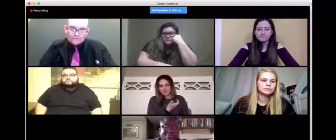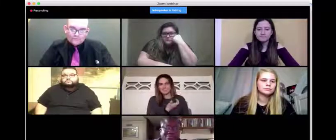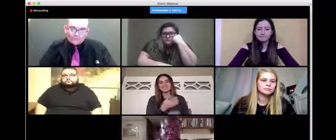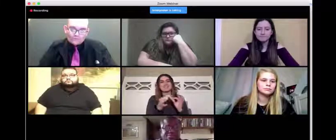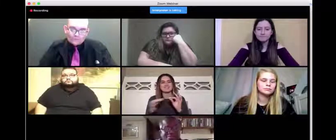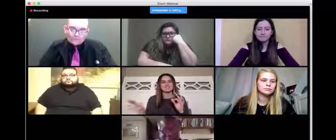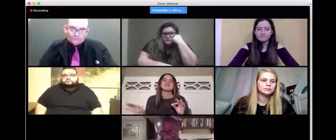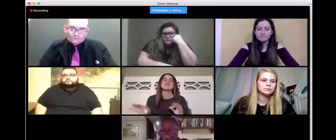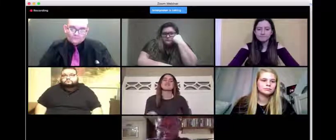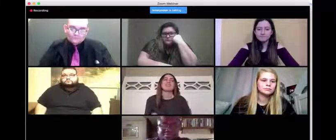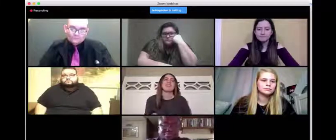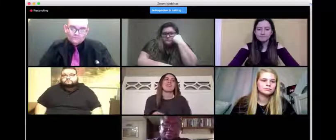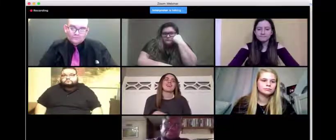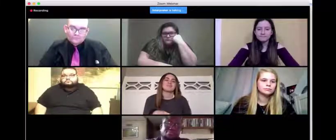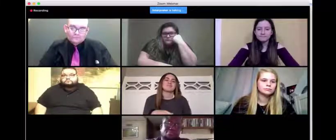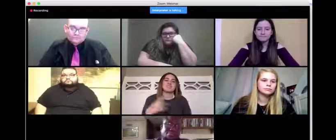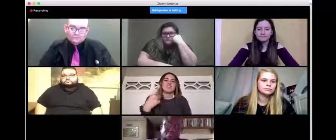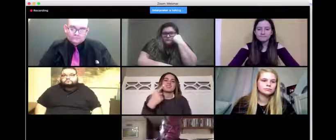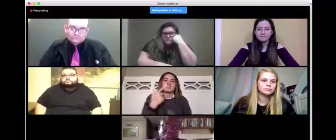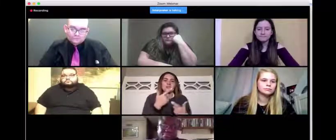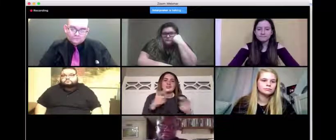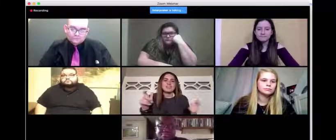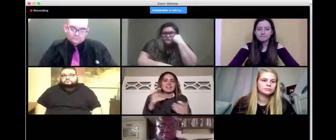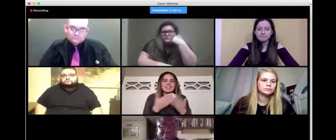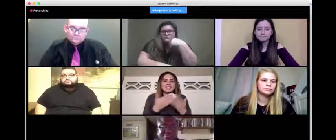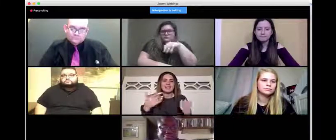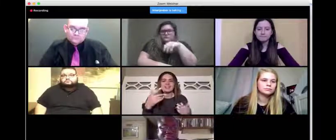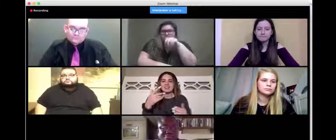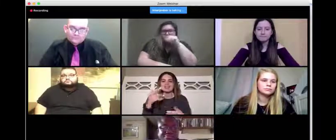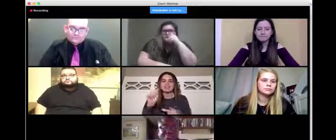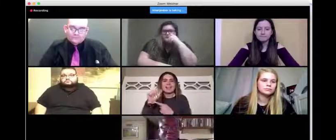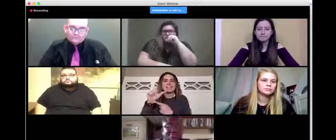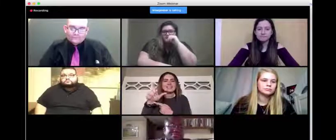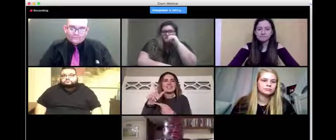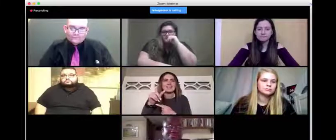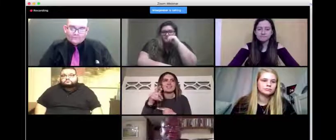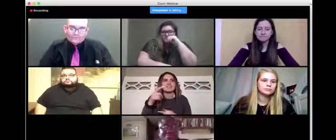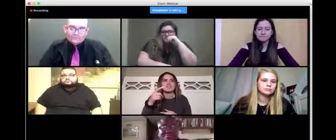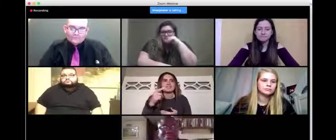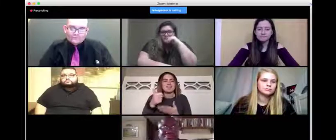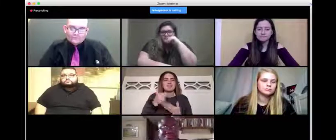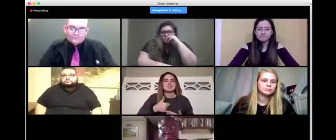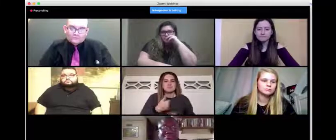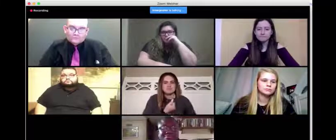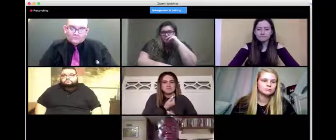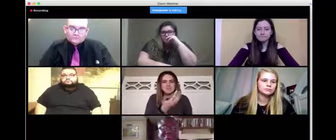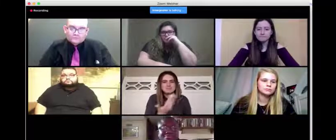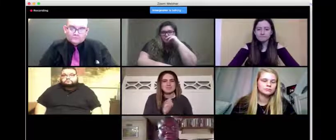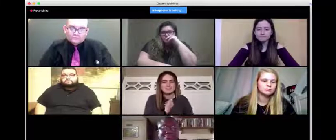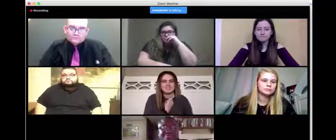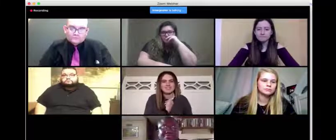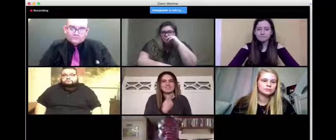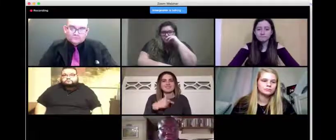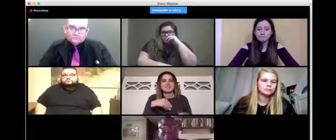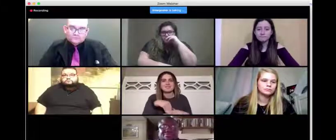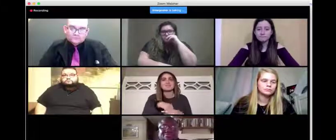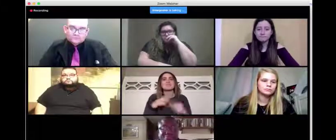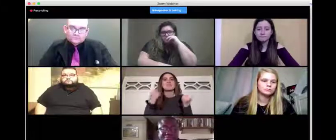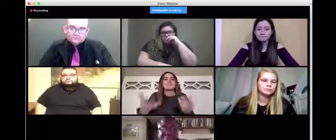is ASL. Really, it helps me to be able to express myself. In sign language, it's a much different way than in English. In